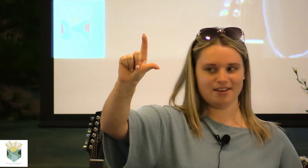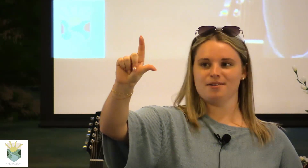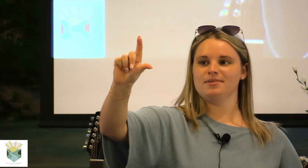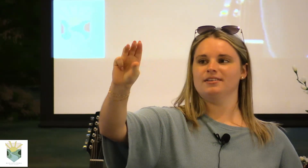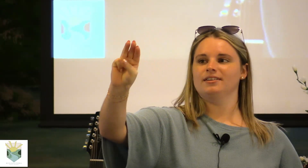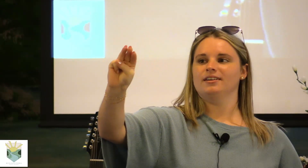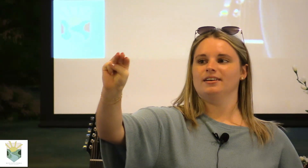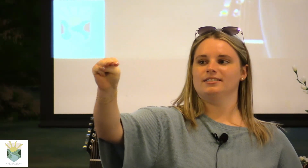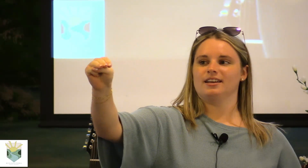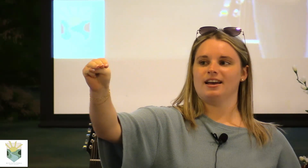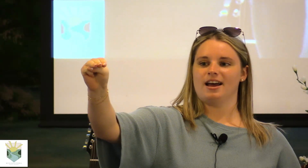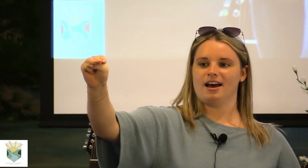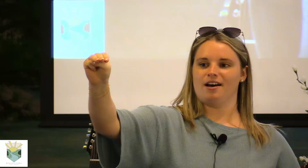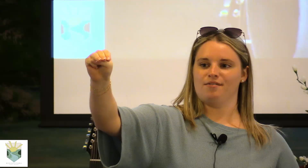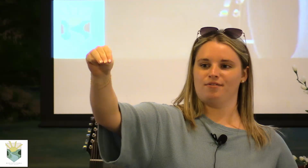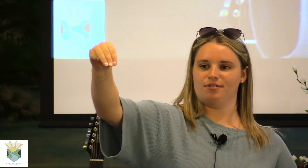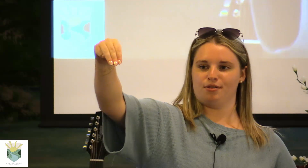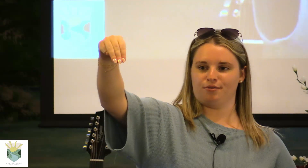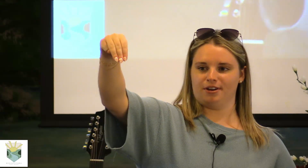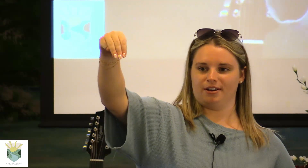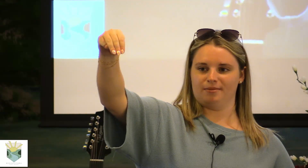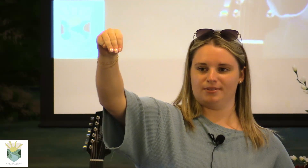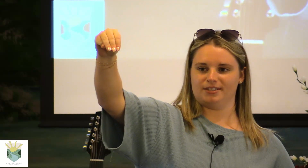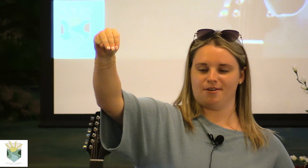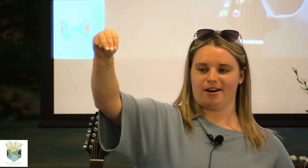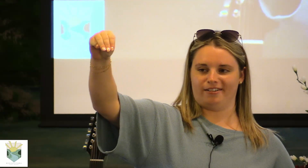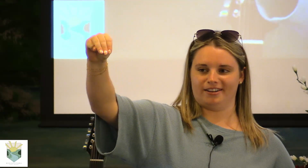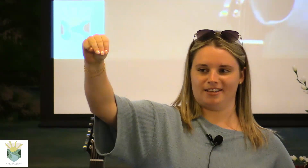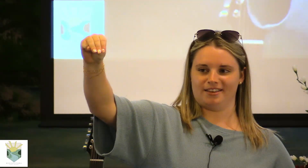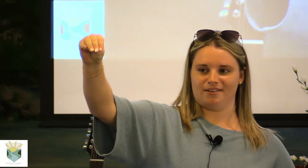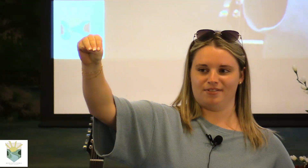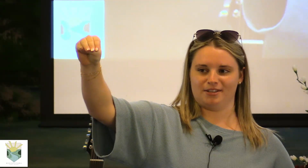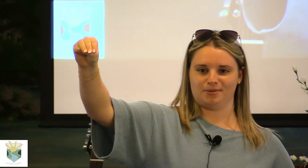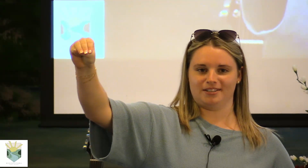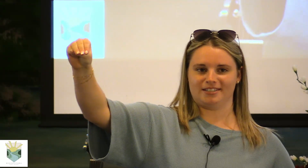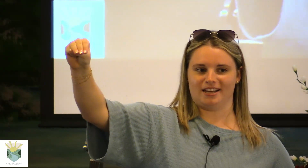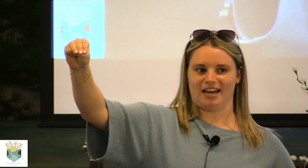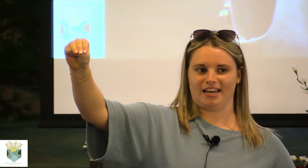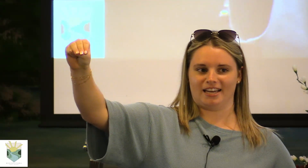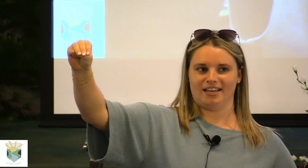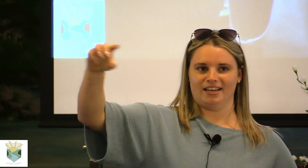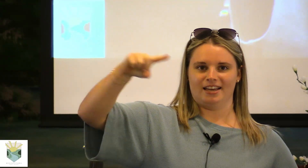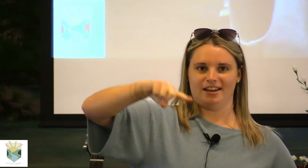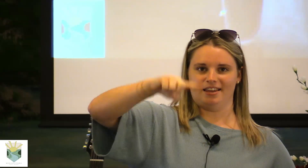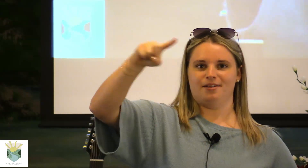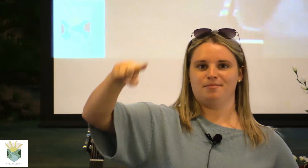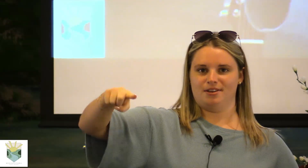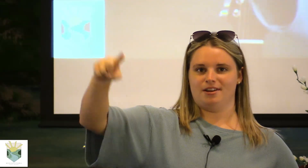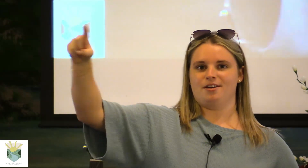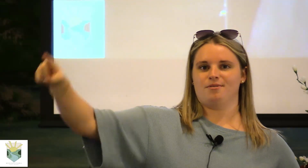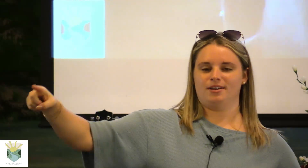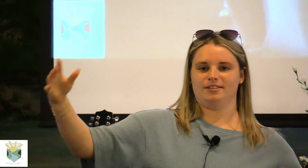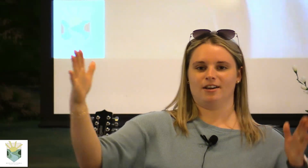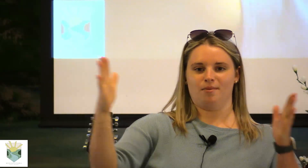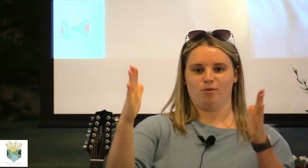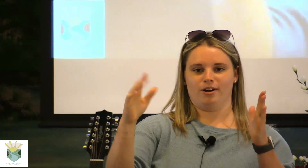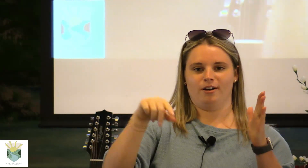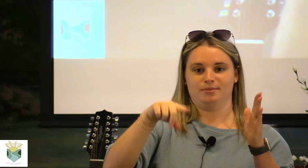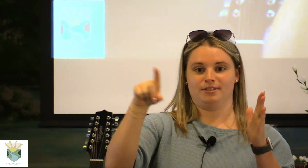M is going to have the 3 humps, so I like to think of this one as like an M, you know, has got more humps than an